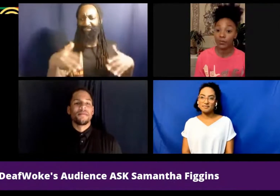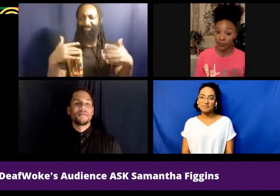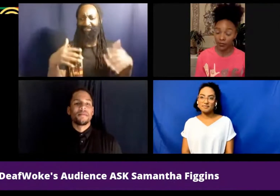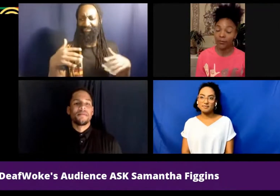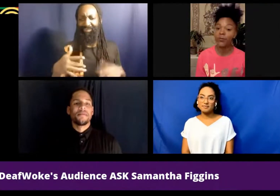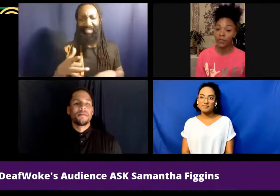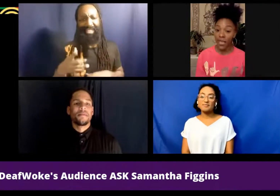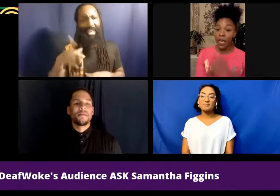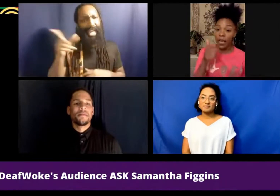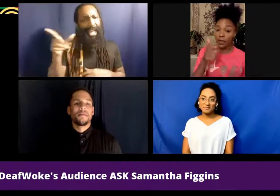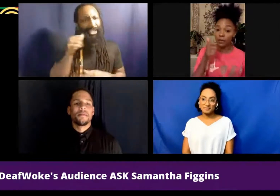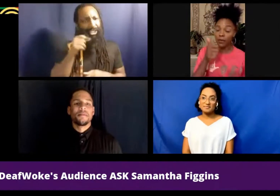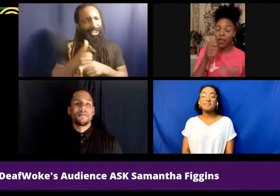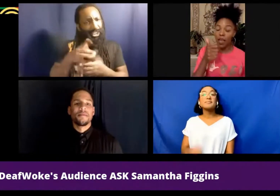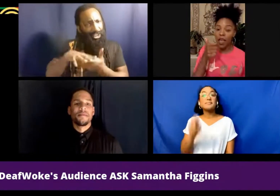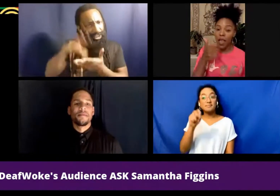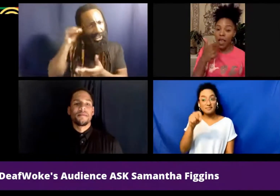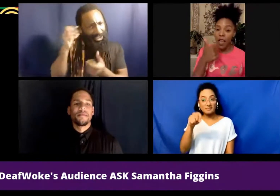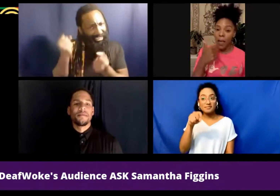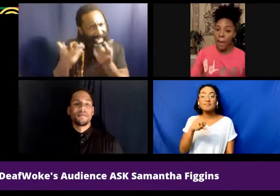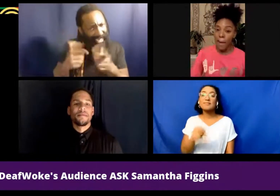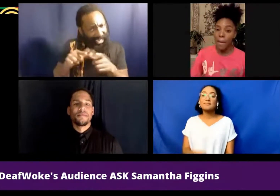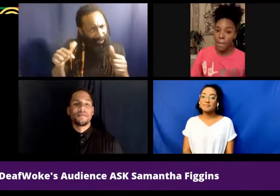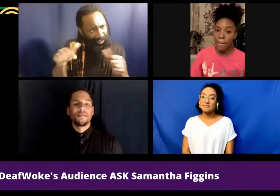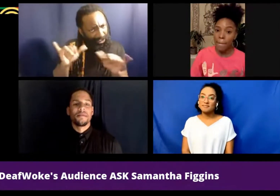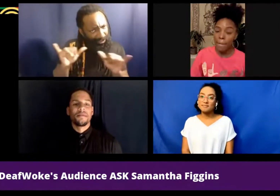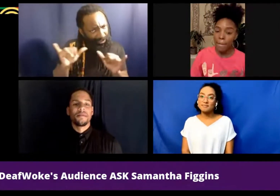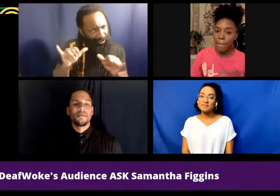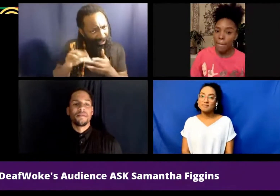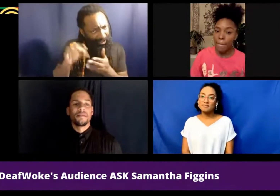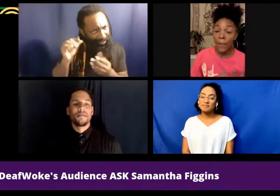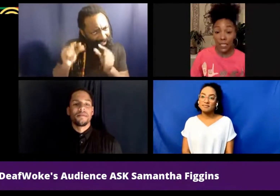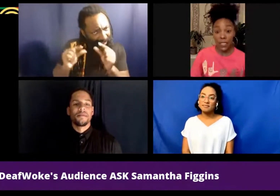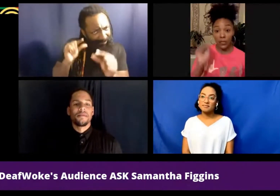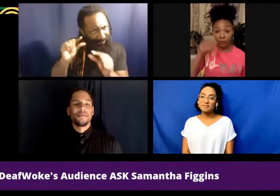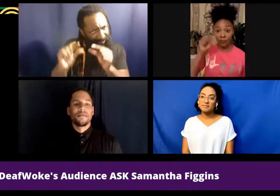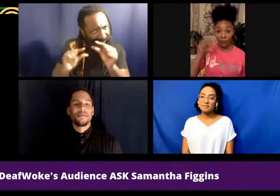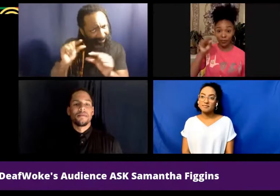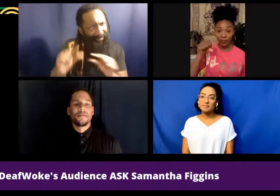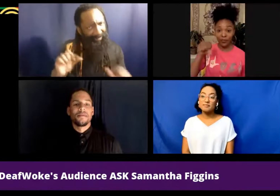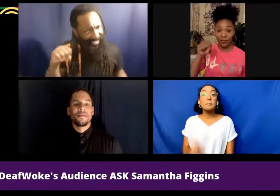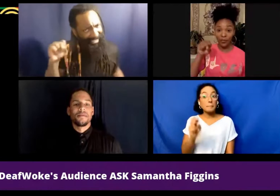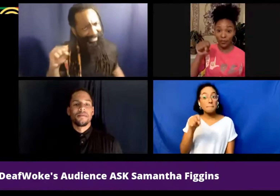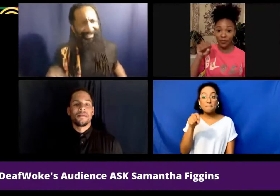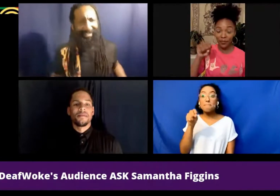together. Yeah. And your sister learning sign language too, a little bit.